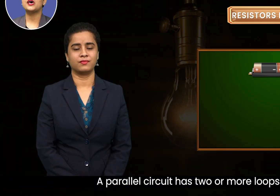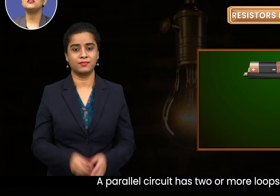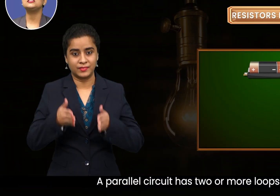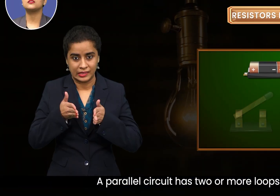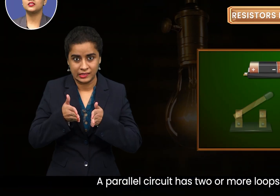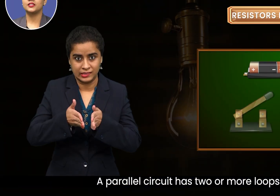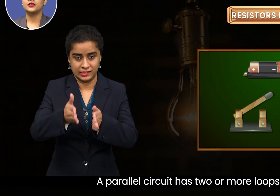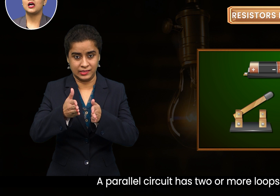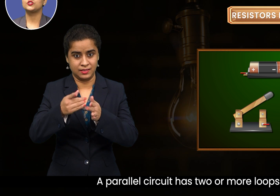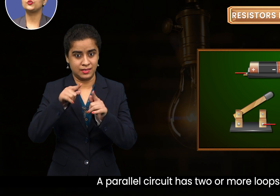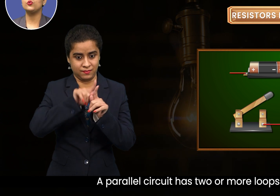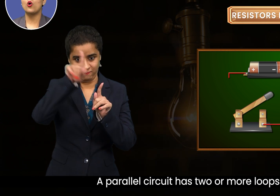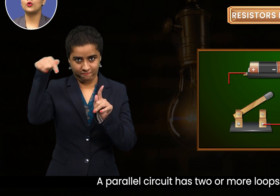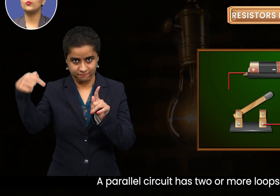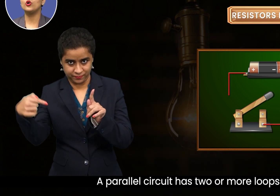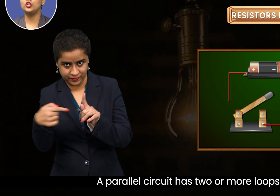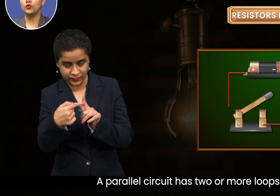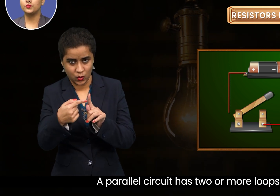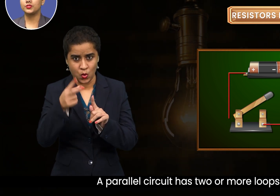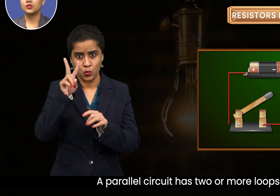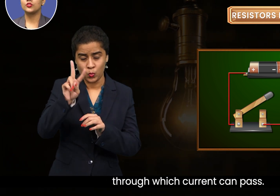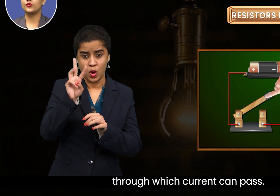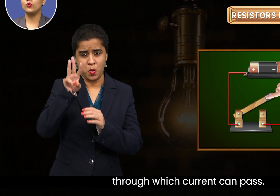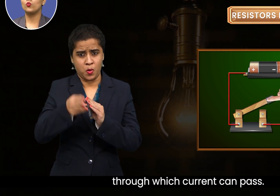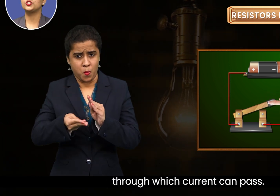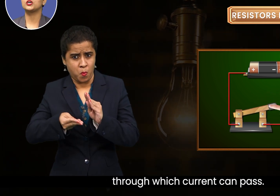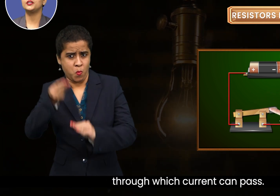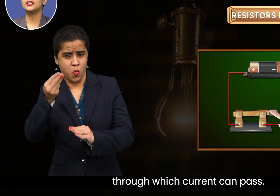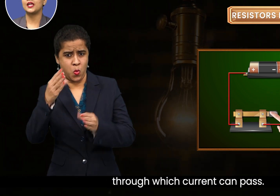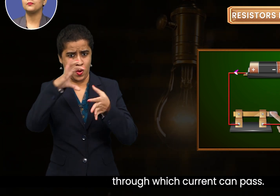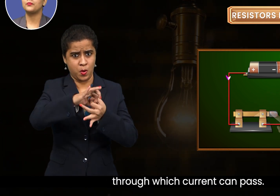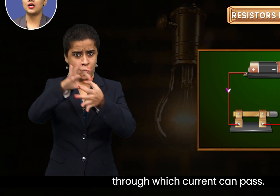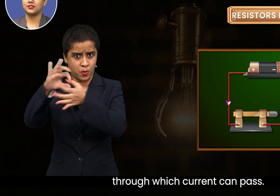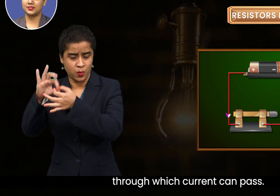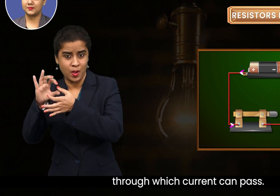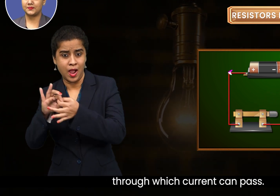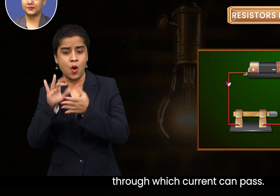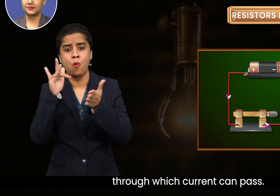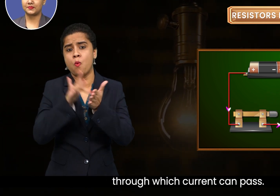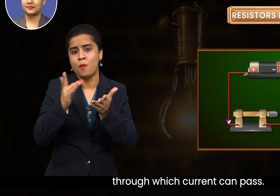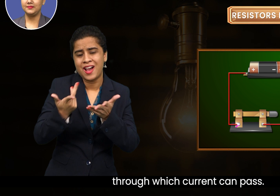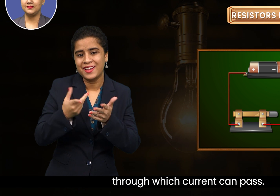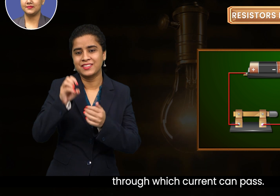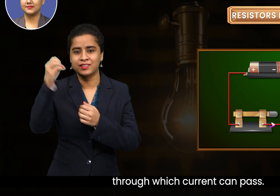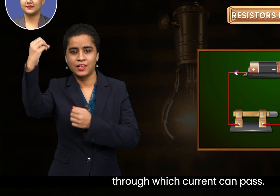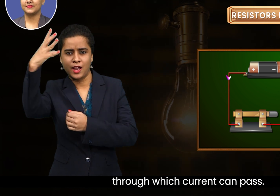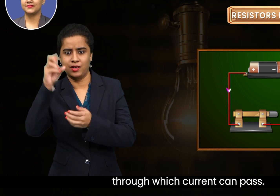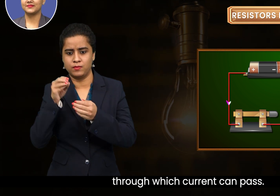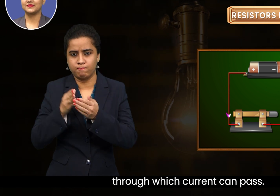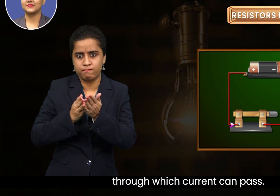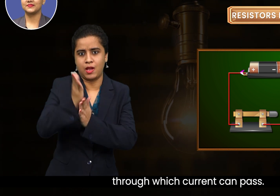A parallel circuit has two or more loops through which current can pass.